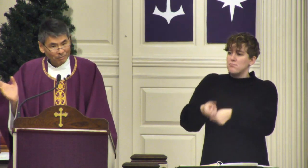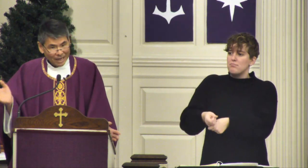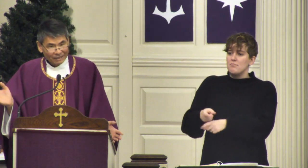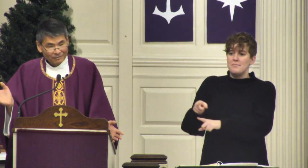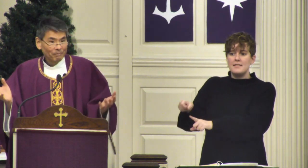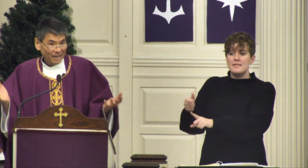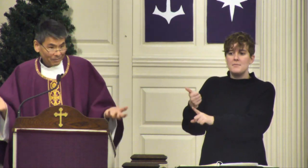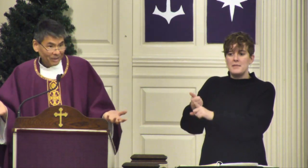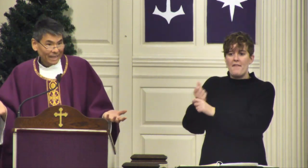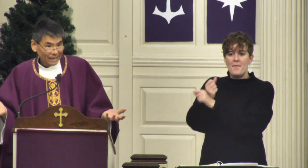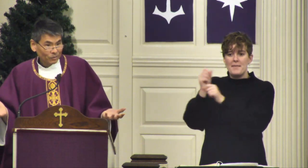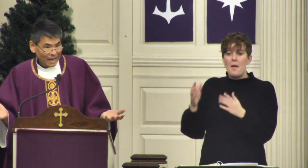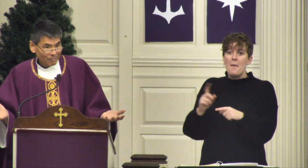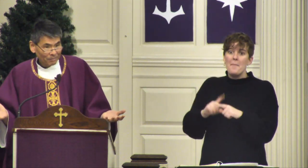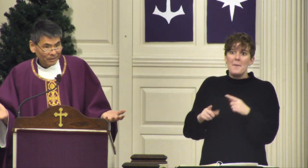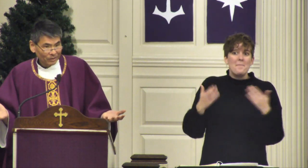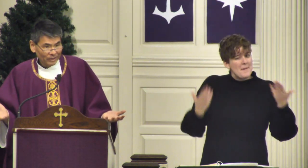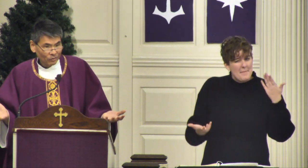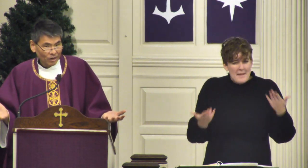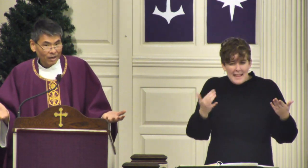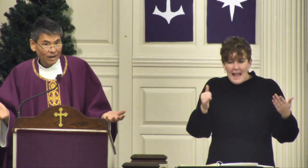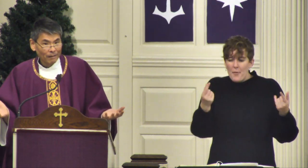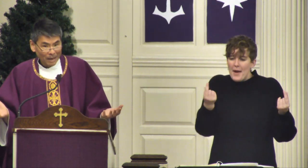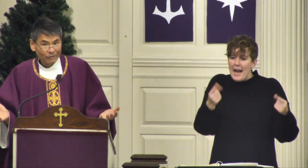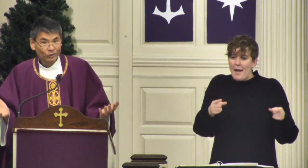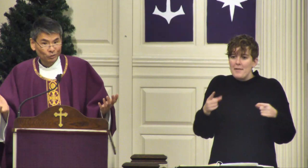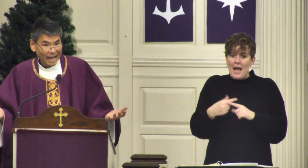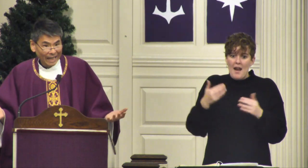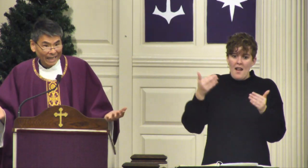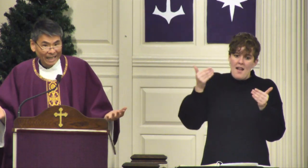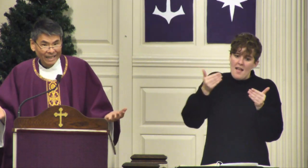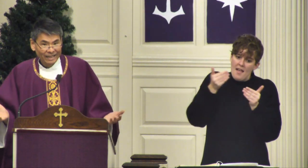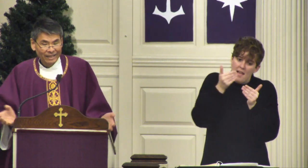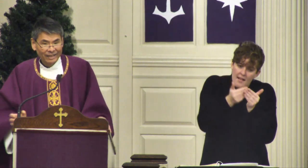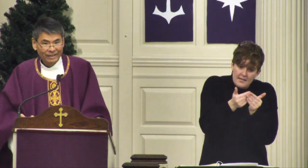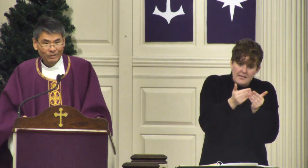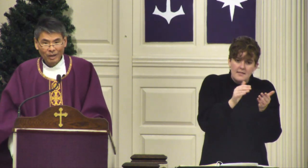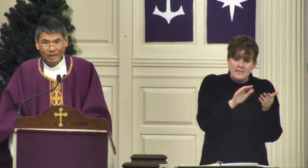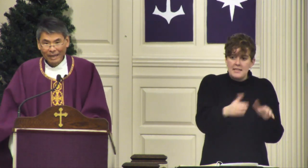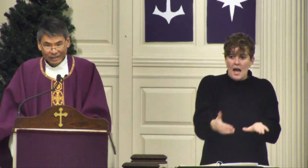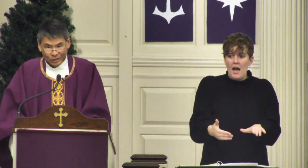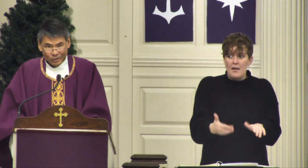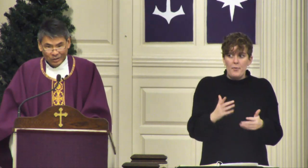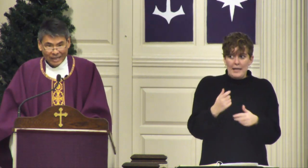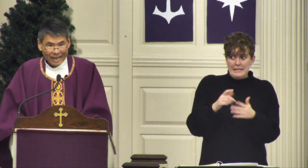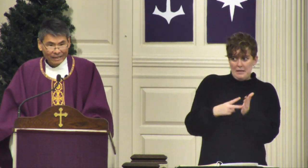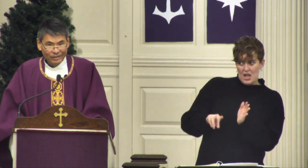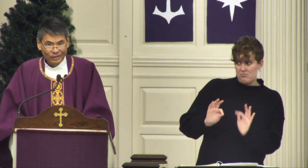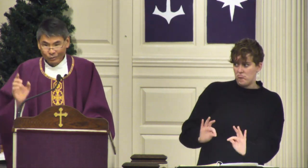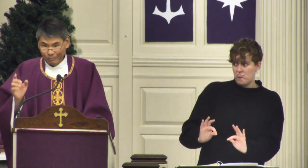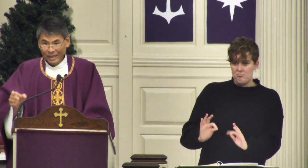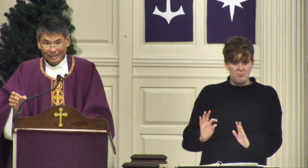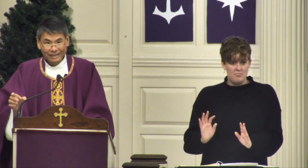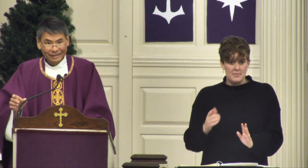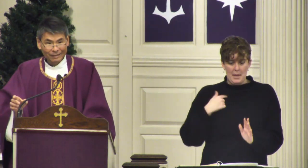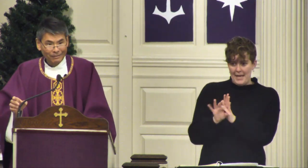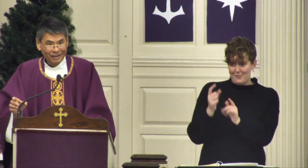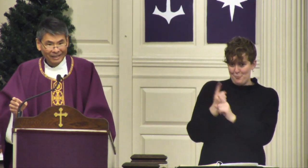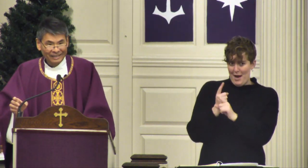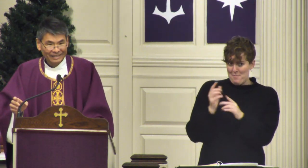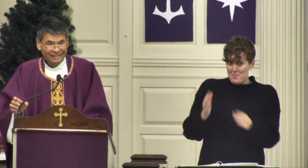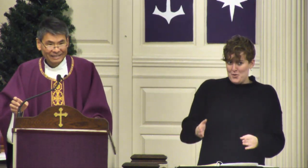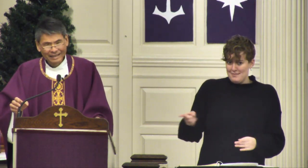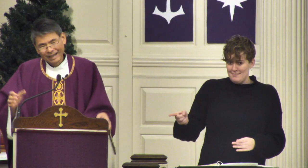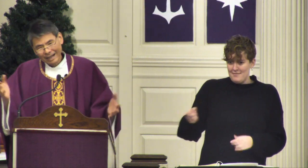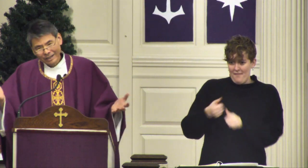But maybe that's what happens when you are about to die. You want to make sure that you pick the right